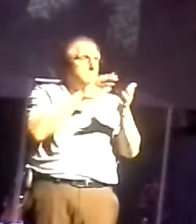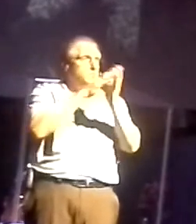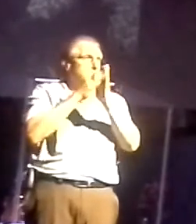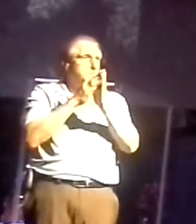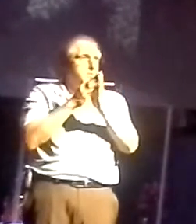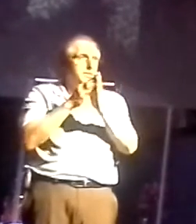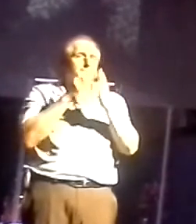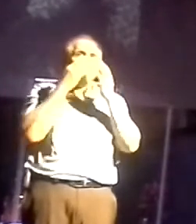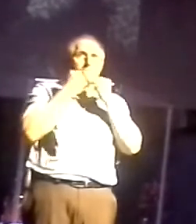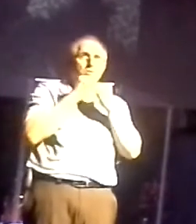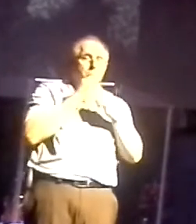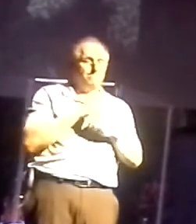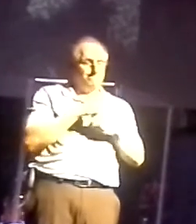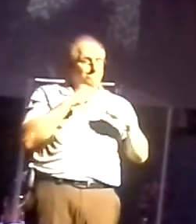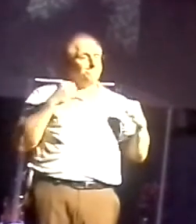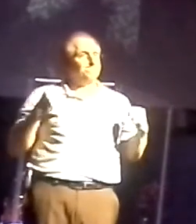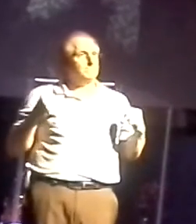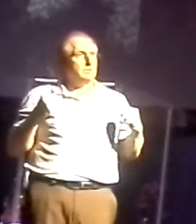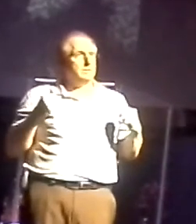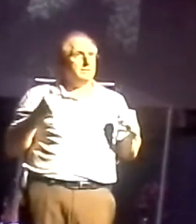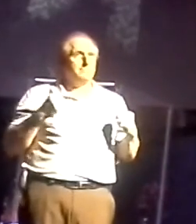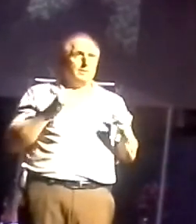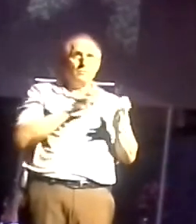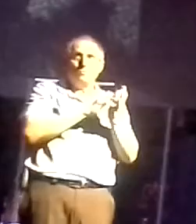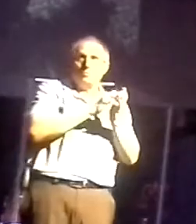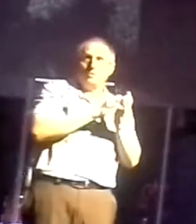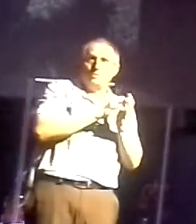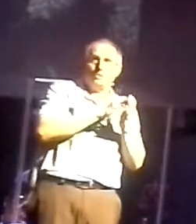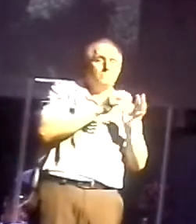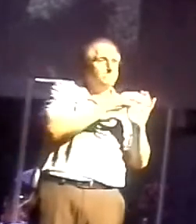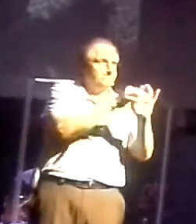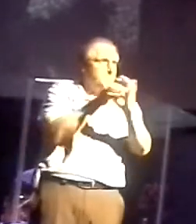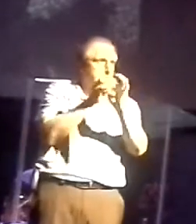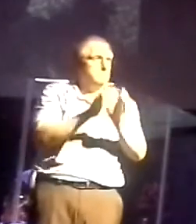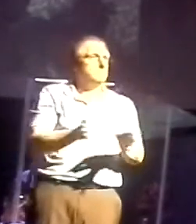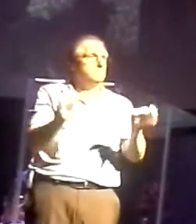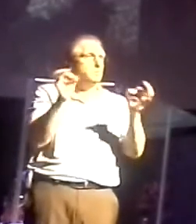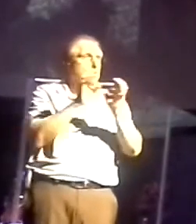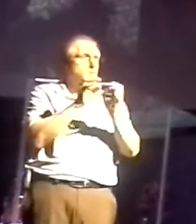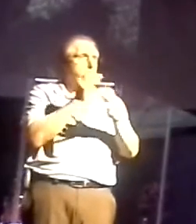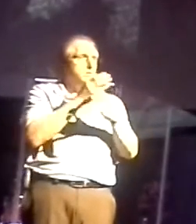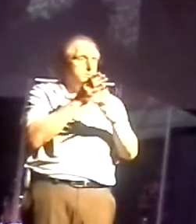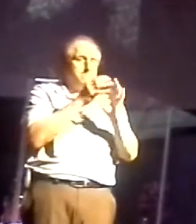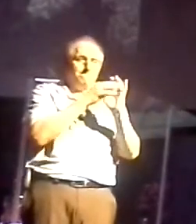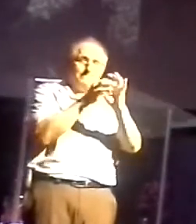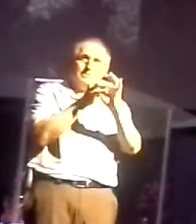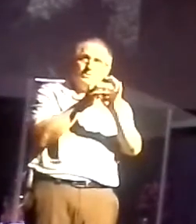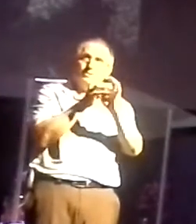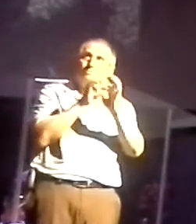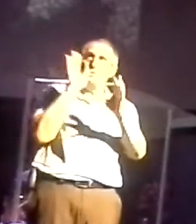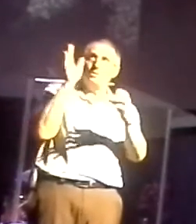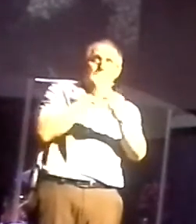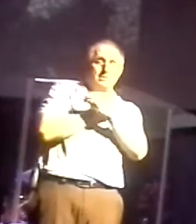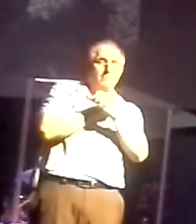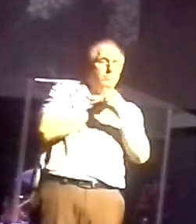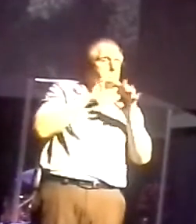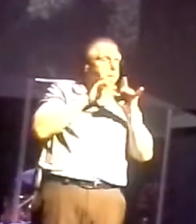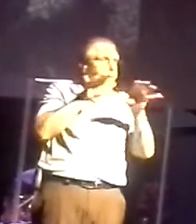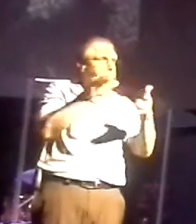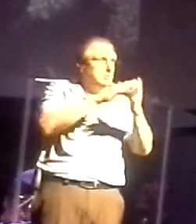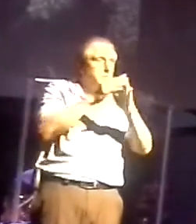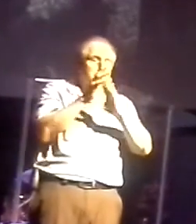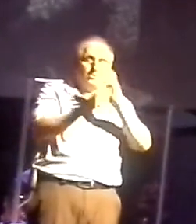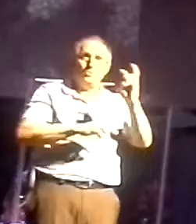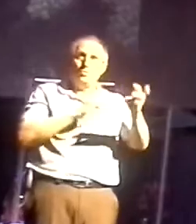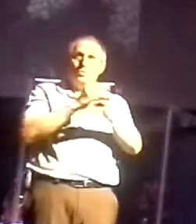are a community that values transparency, vulnerability, and relationships. in our shared connection and love for Christ, we go out into the greater